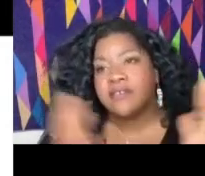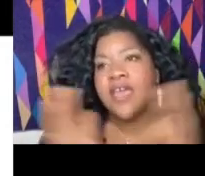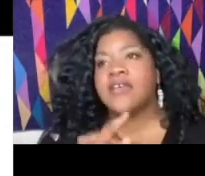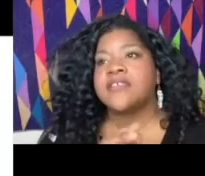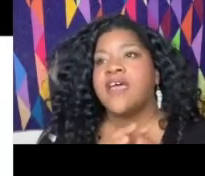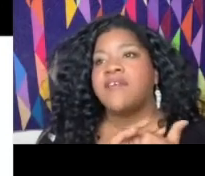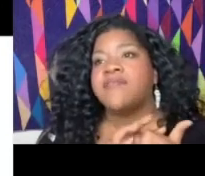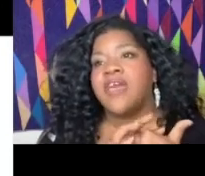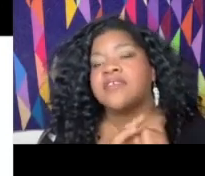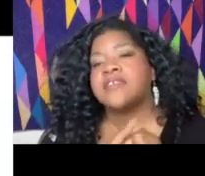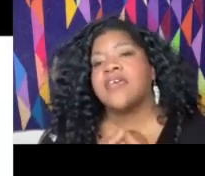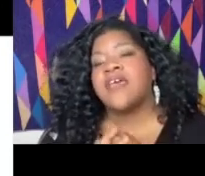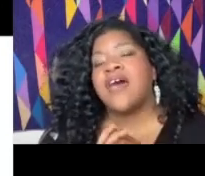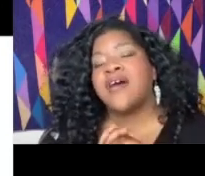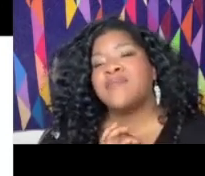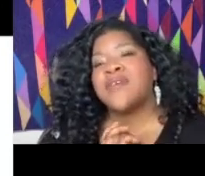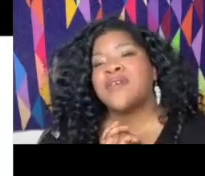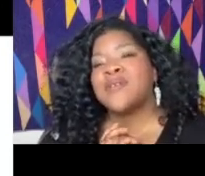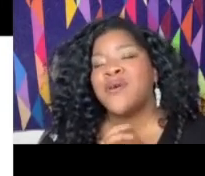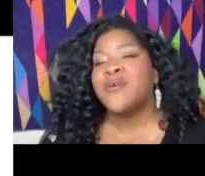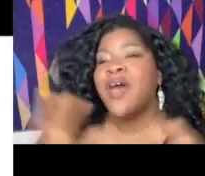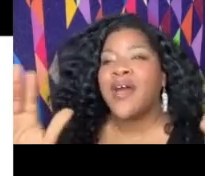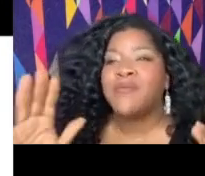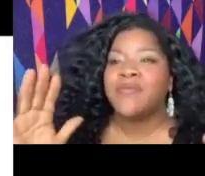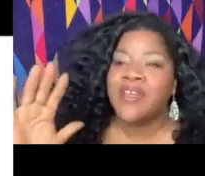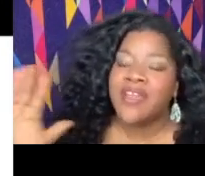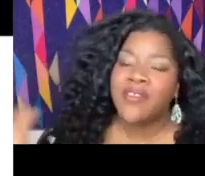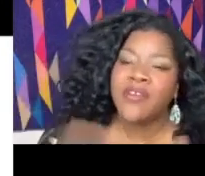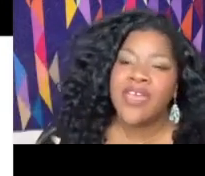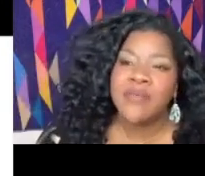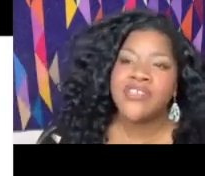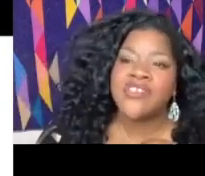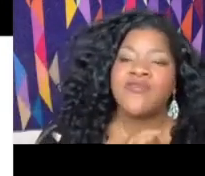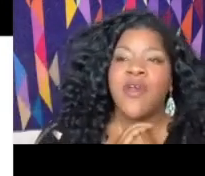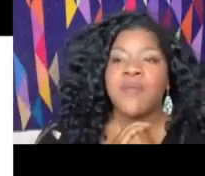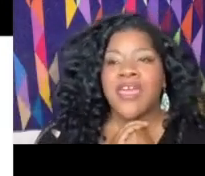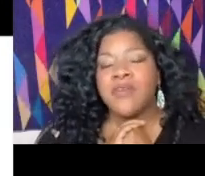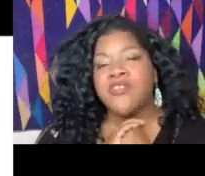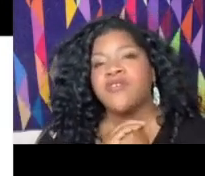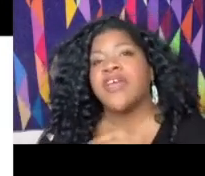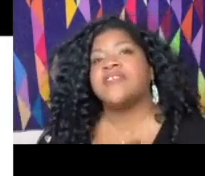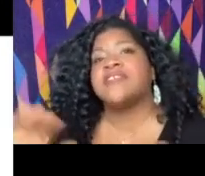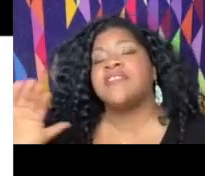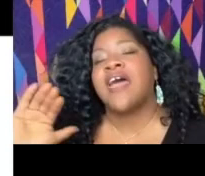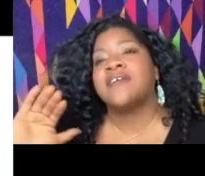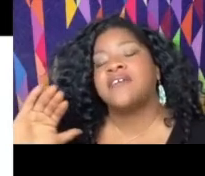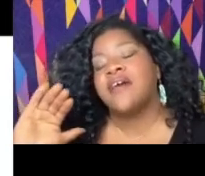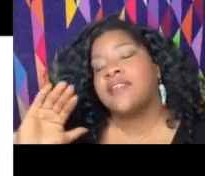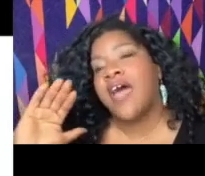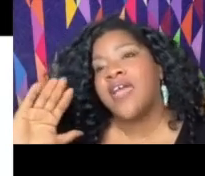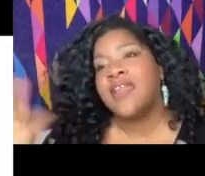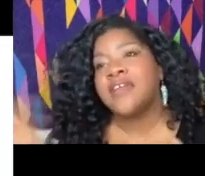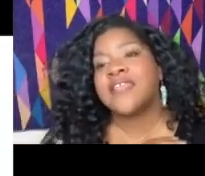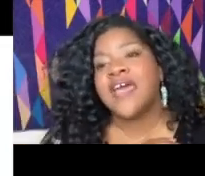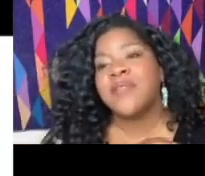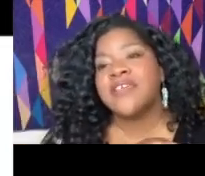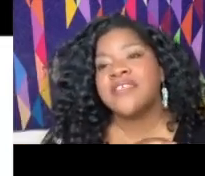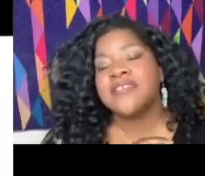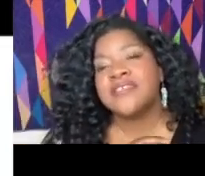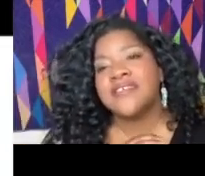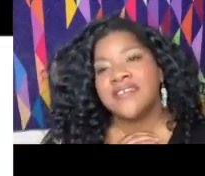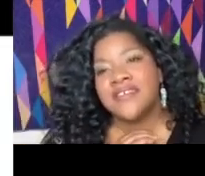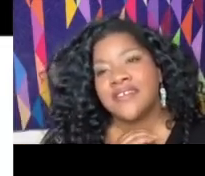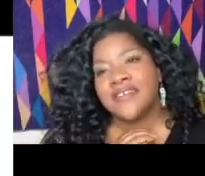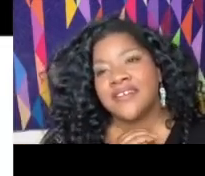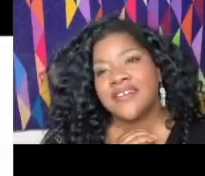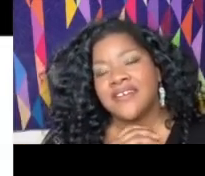Yes, love, yes. So another image from I Come to Do a Violence to the Lie. Next slide, please.